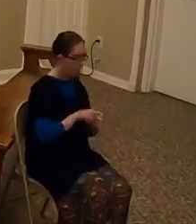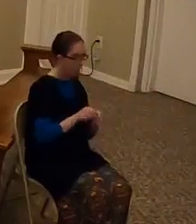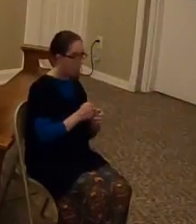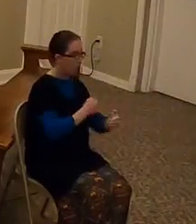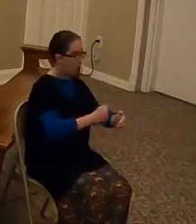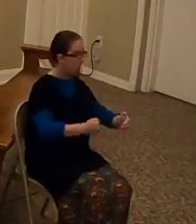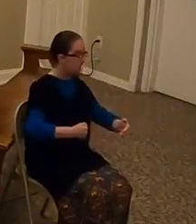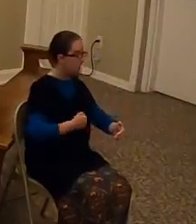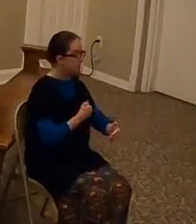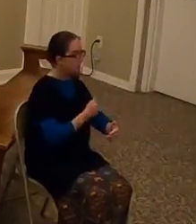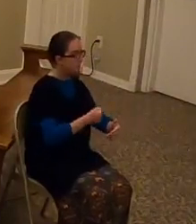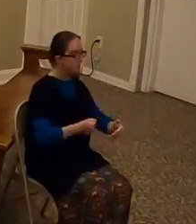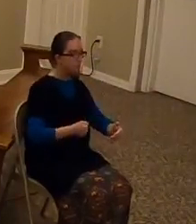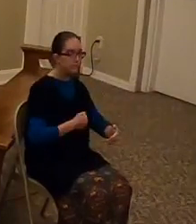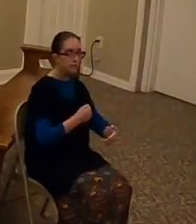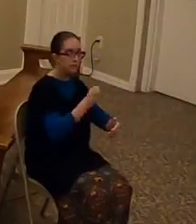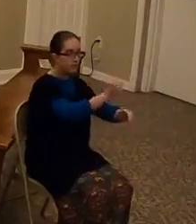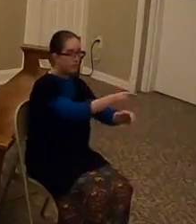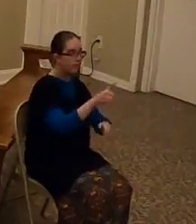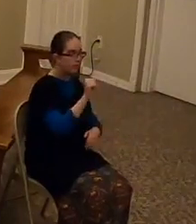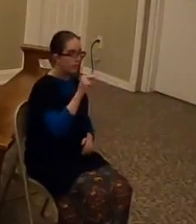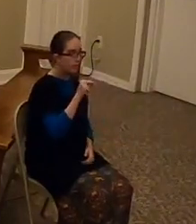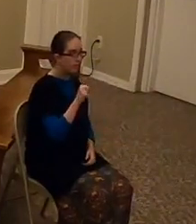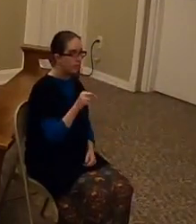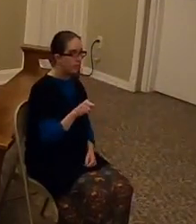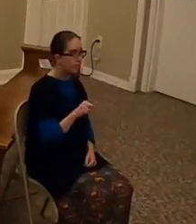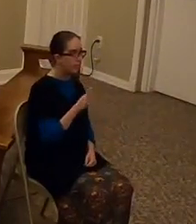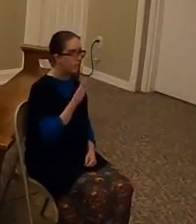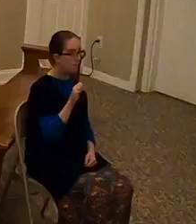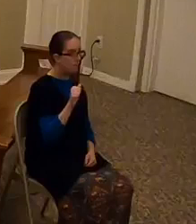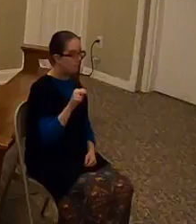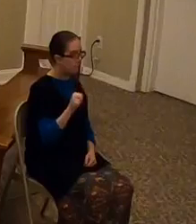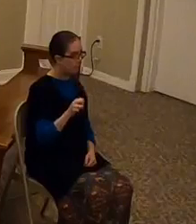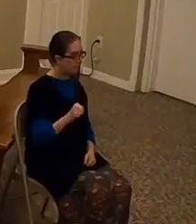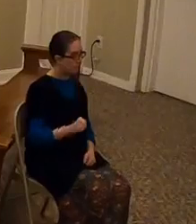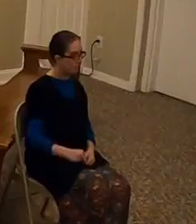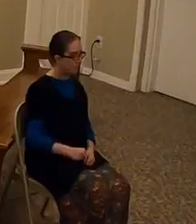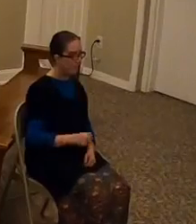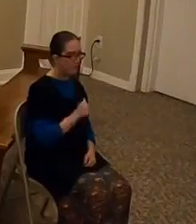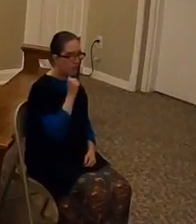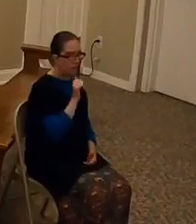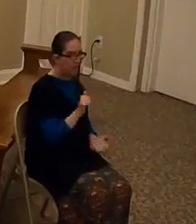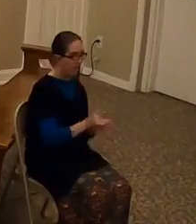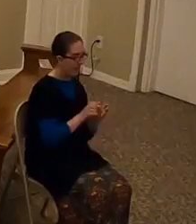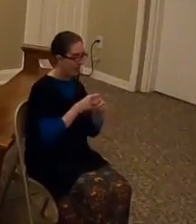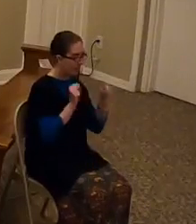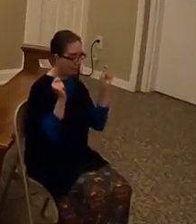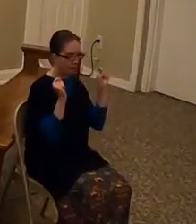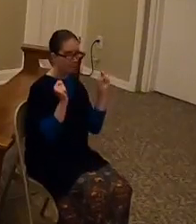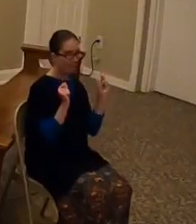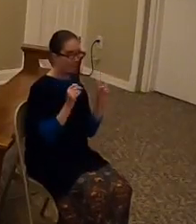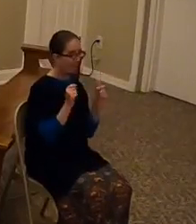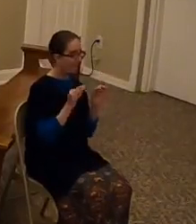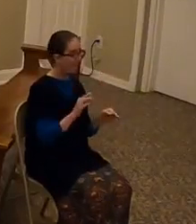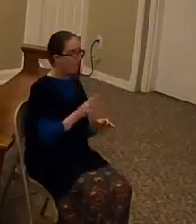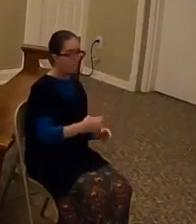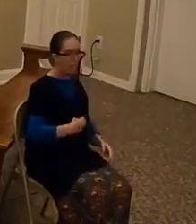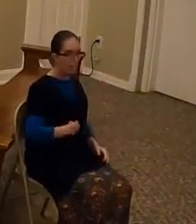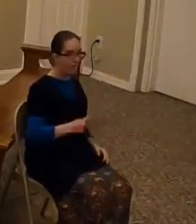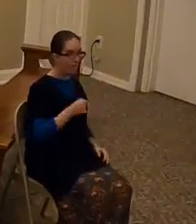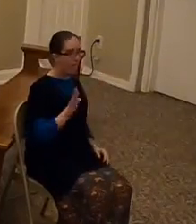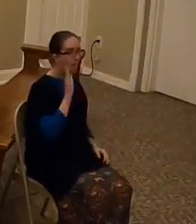pot of beans cooking, just little beans. If you ever had little beans, you know what I'm talking about. You know, they're not that great, but hey, I guess if you're starving, they